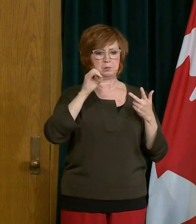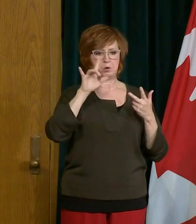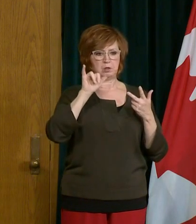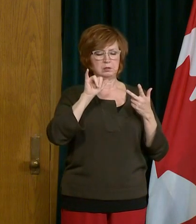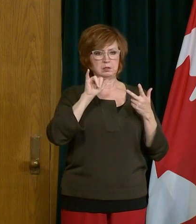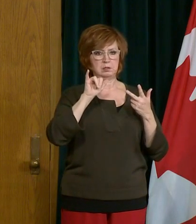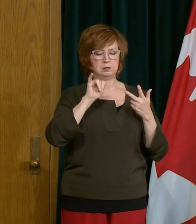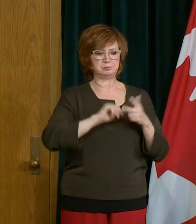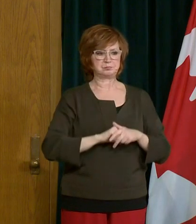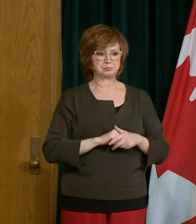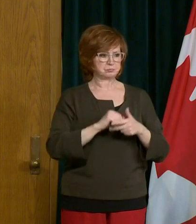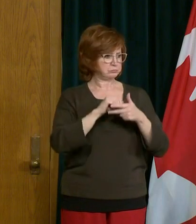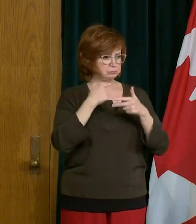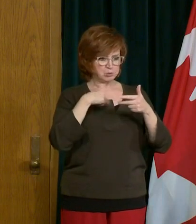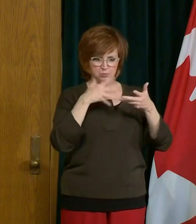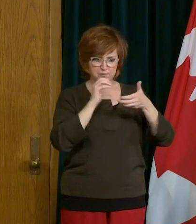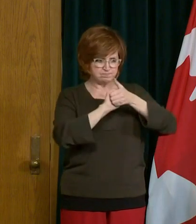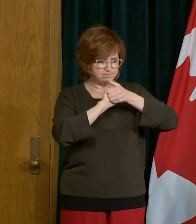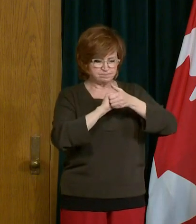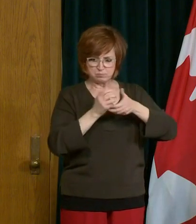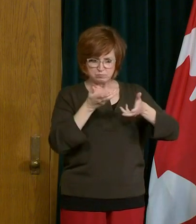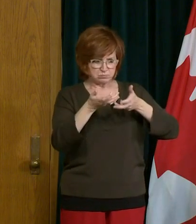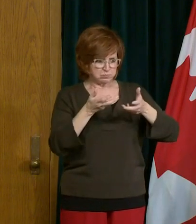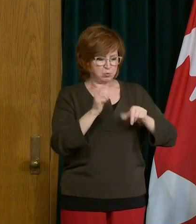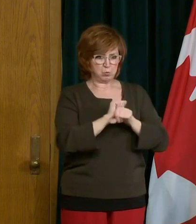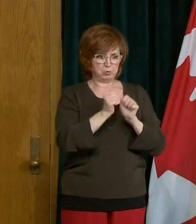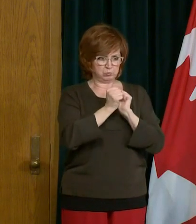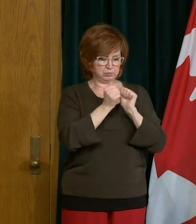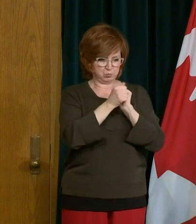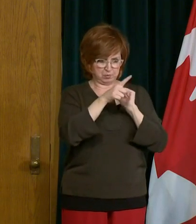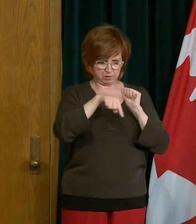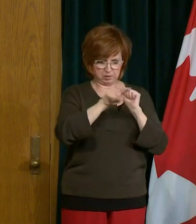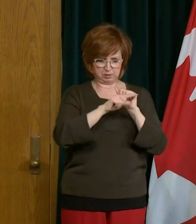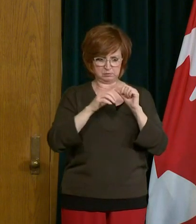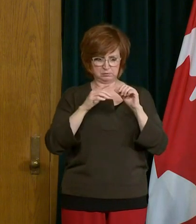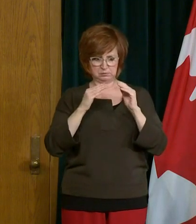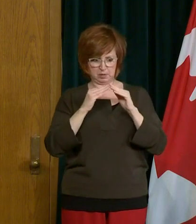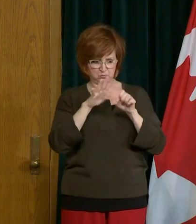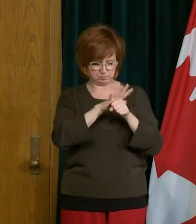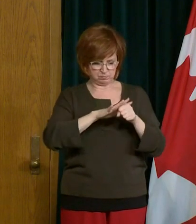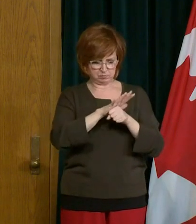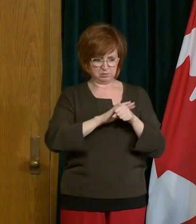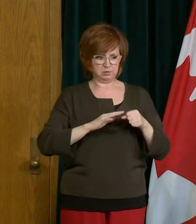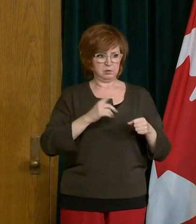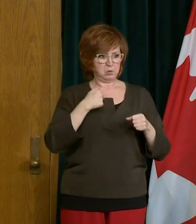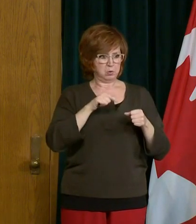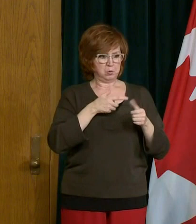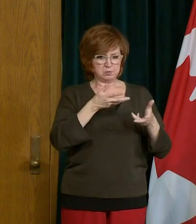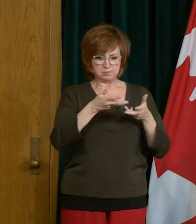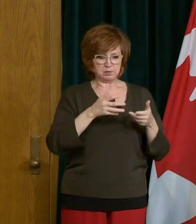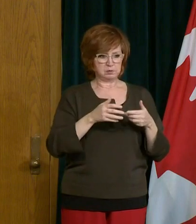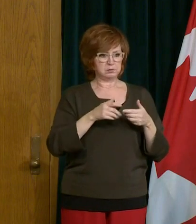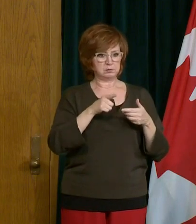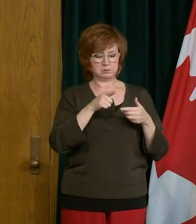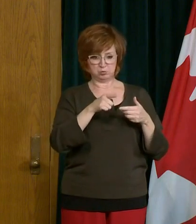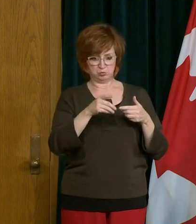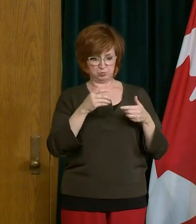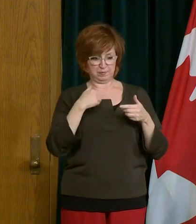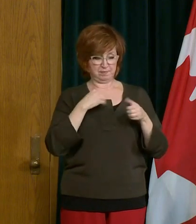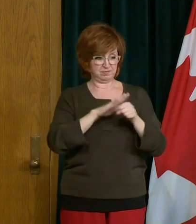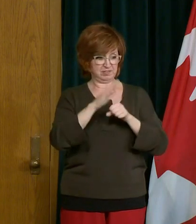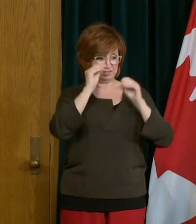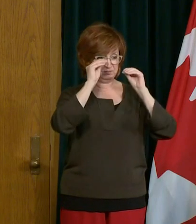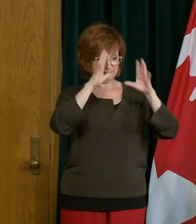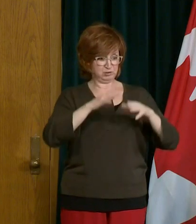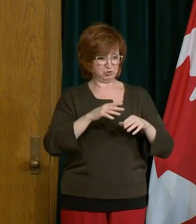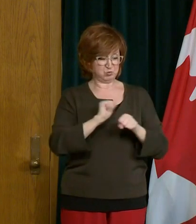working very closely with the community. And we also discovered at that point in time that we were having a challenge recruiting teachers into the